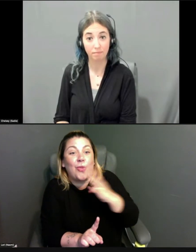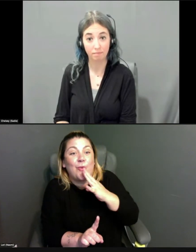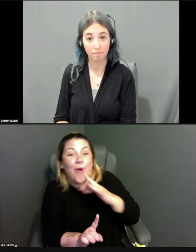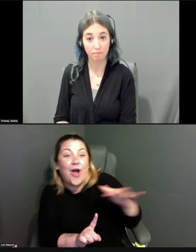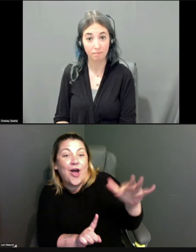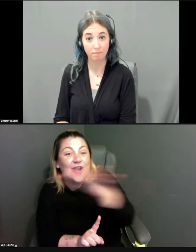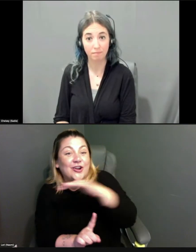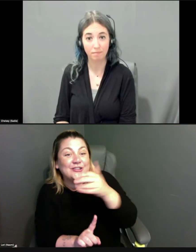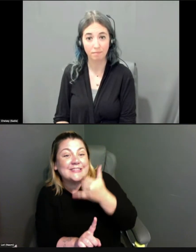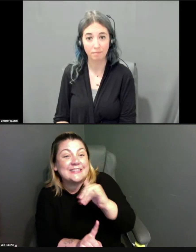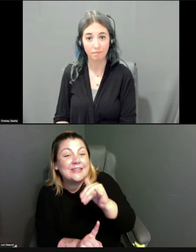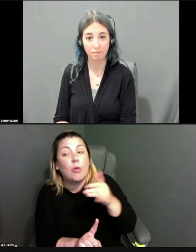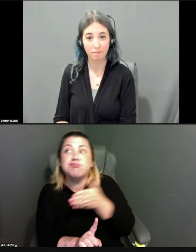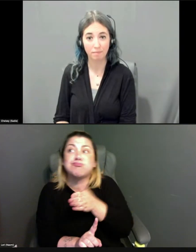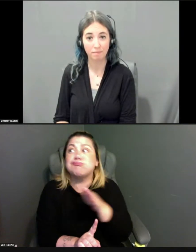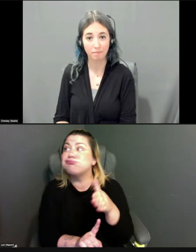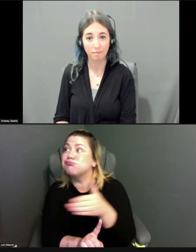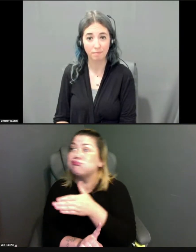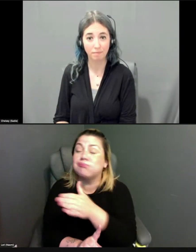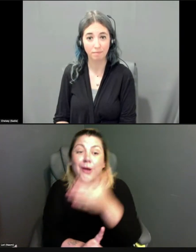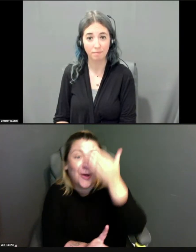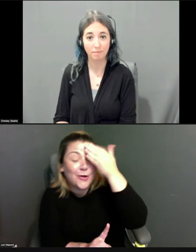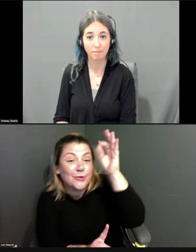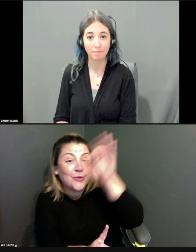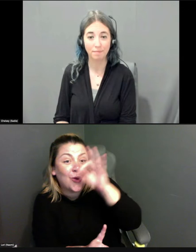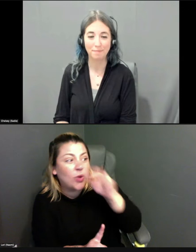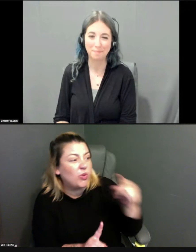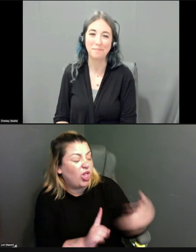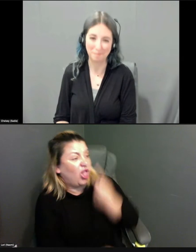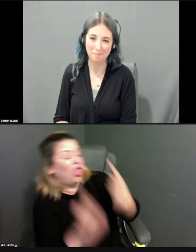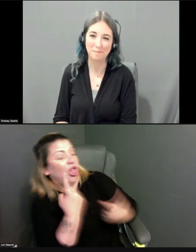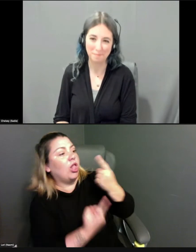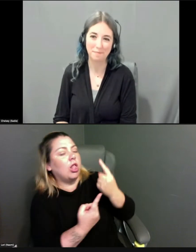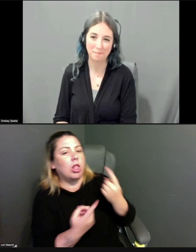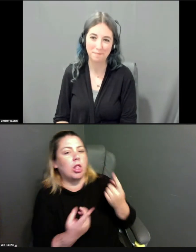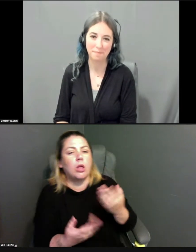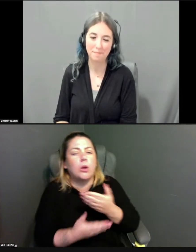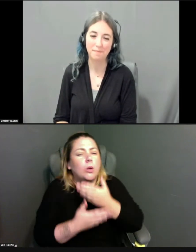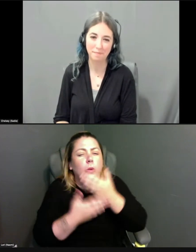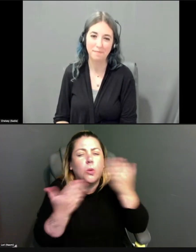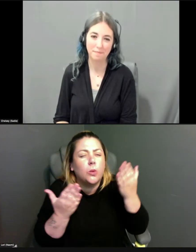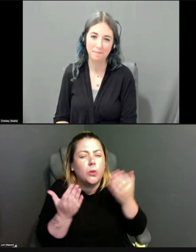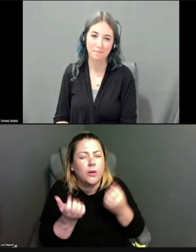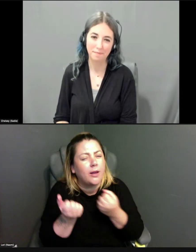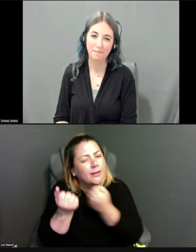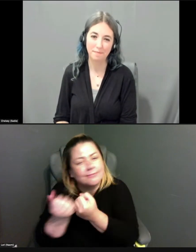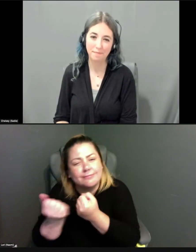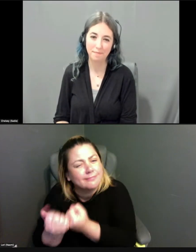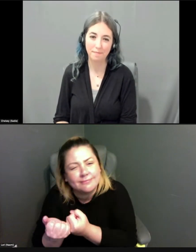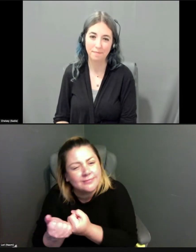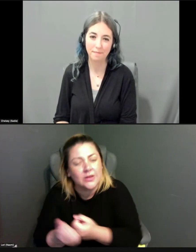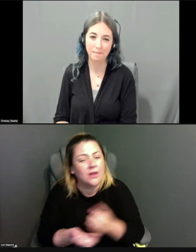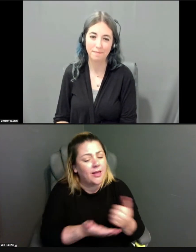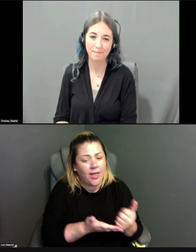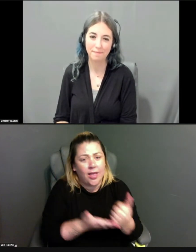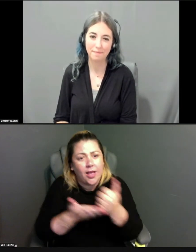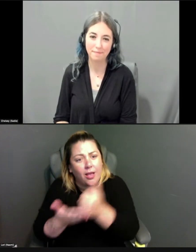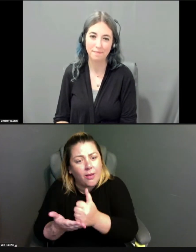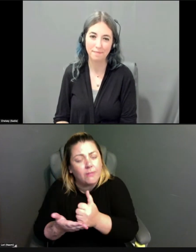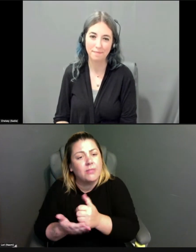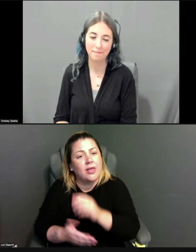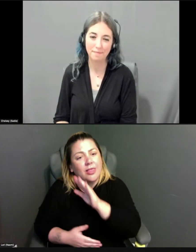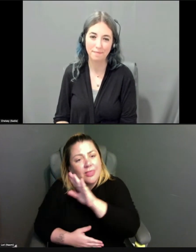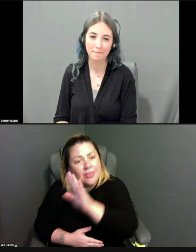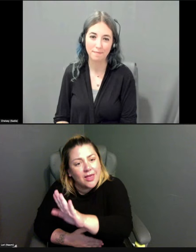compassion. That's not, supporting. That's not giving support to them where they're at. And so,